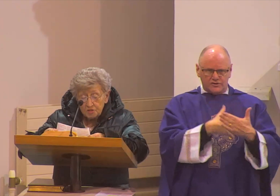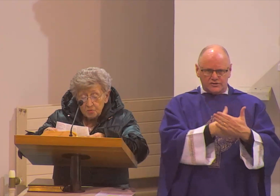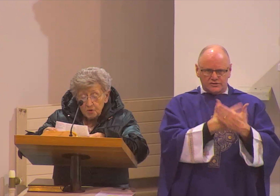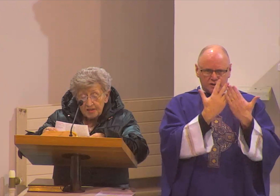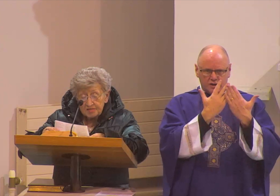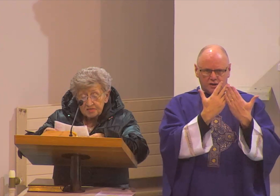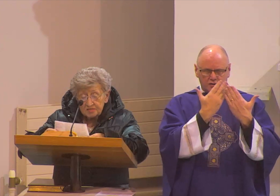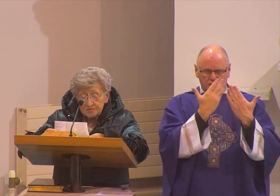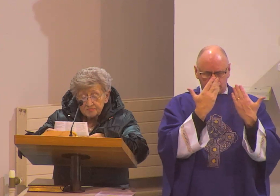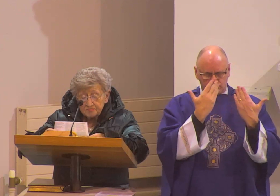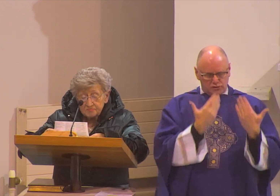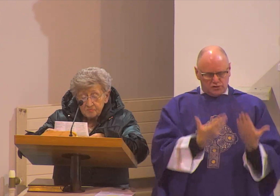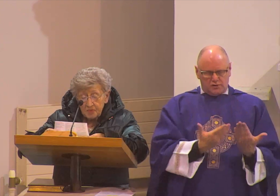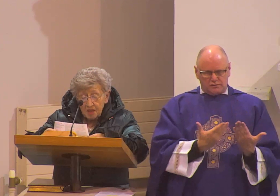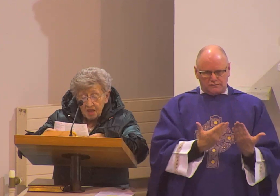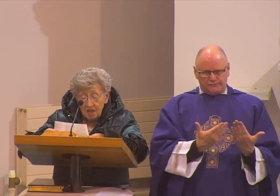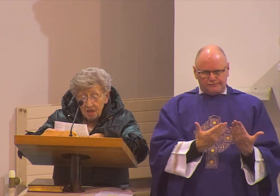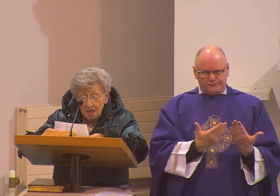up to the present.